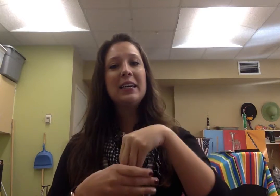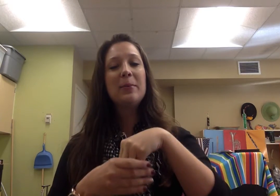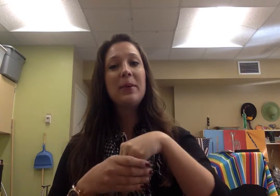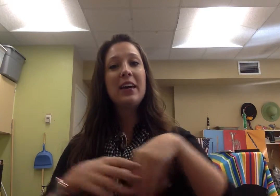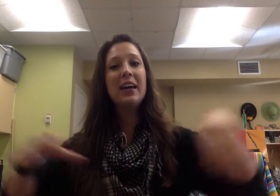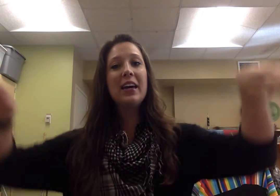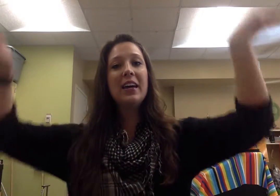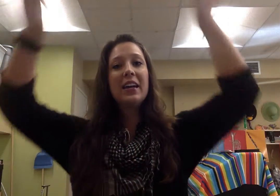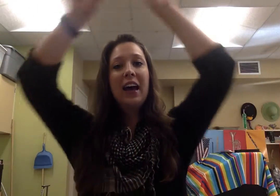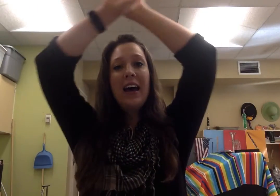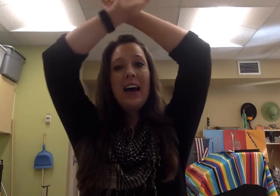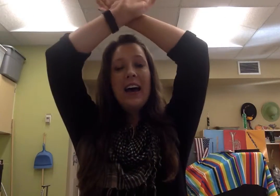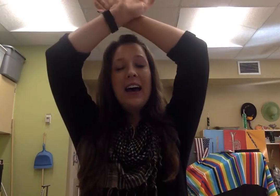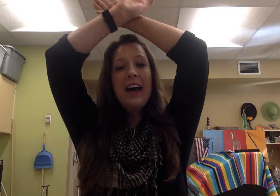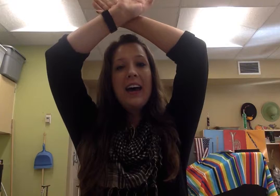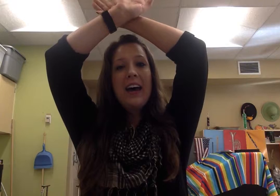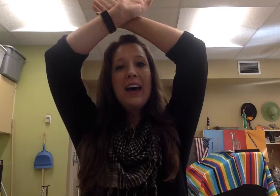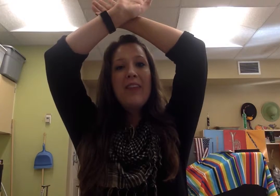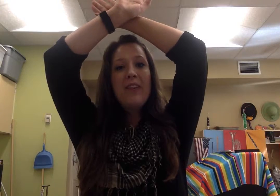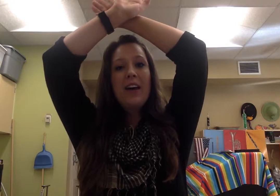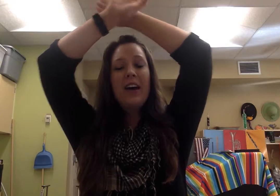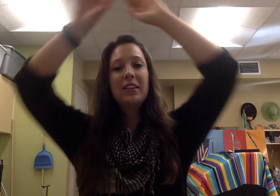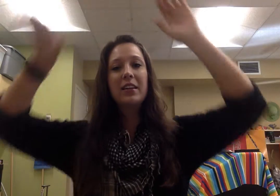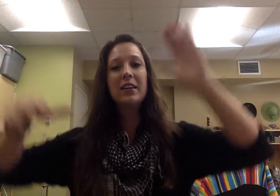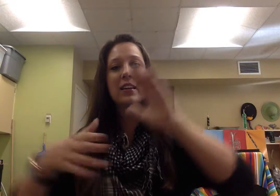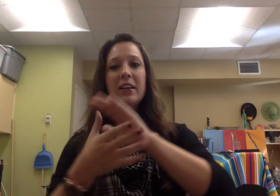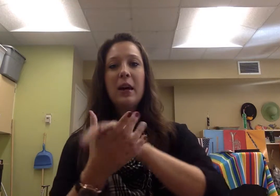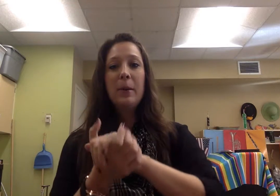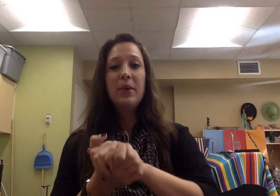sleep in heavenly